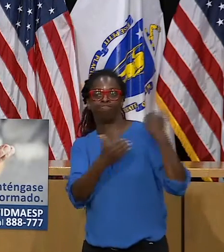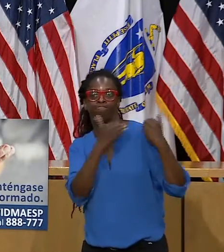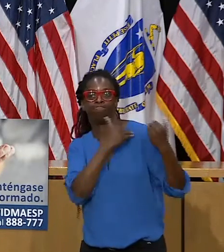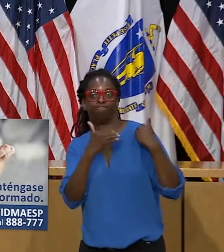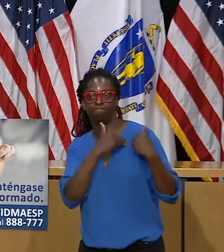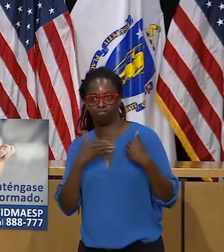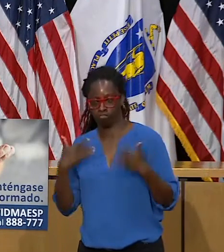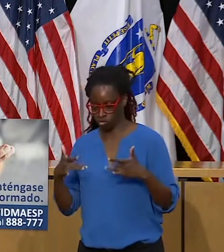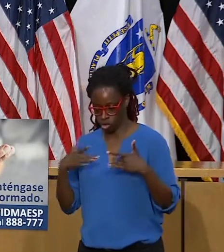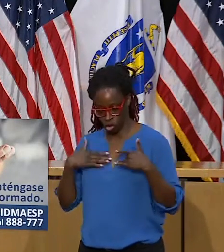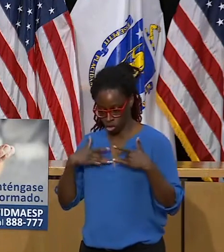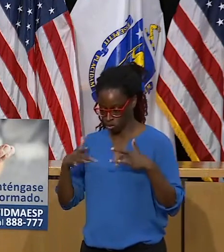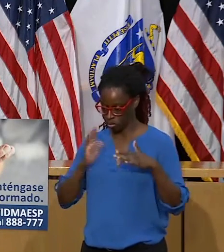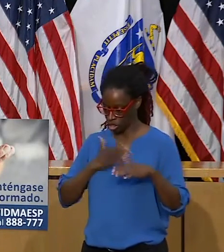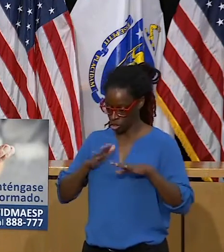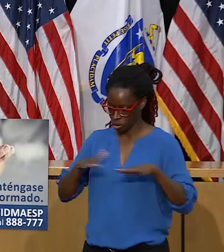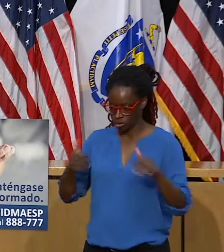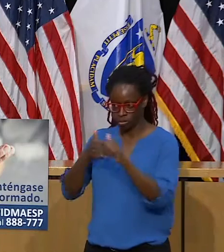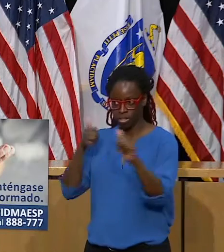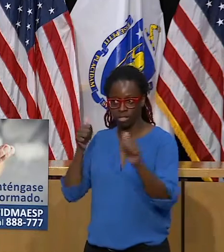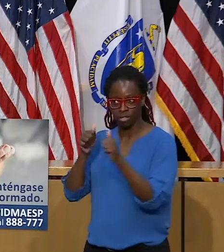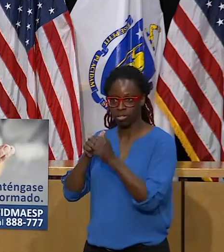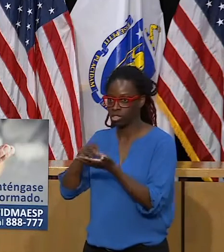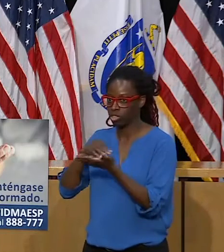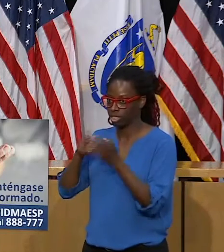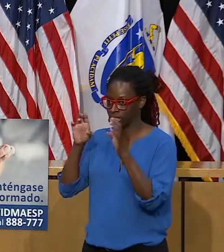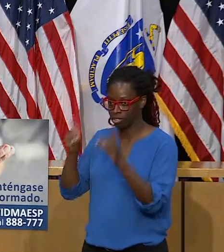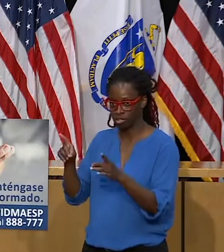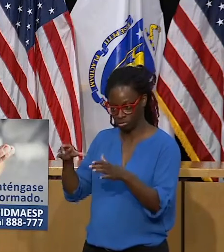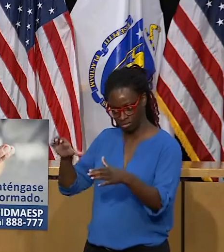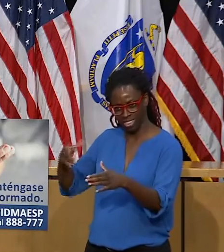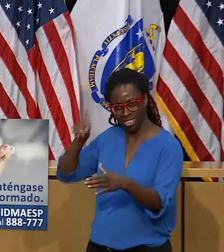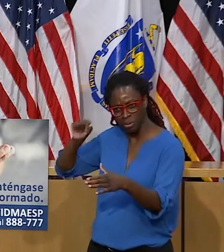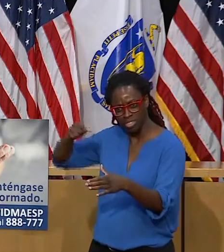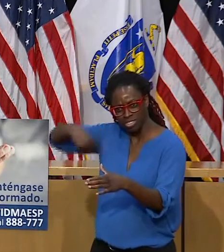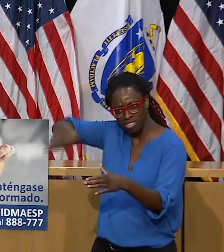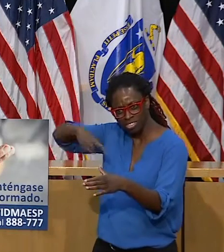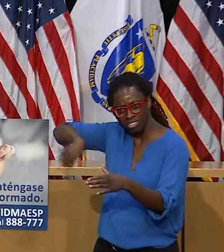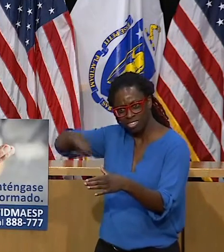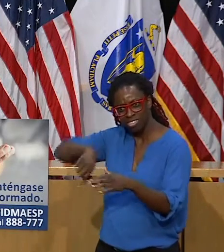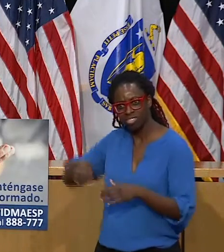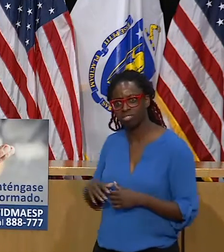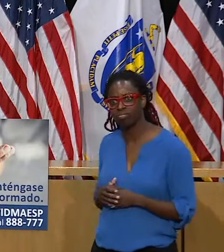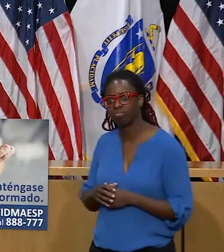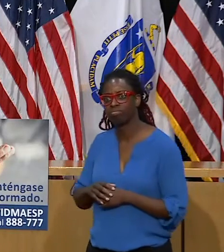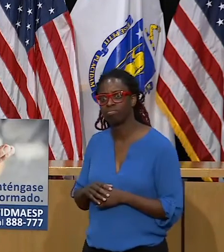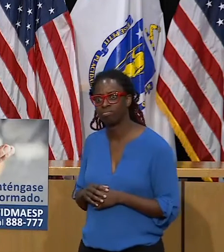can't emphasize how important, especially for those kids and their families,